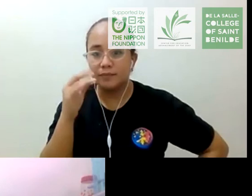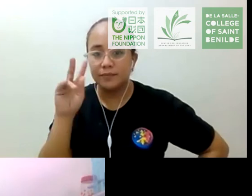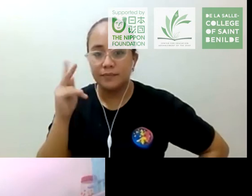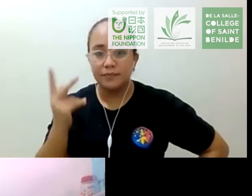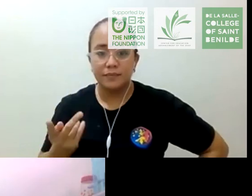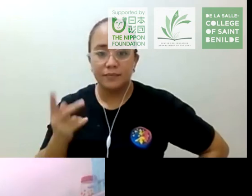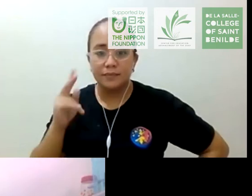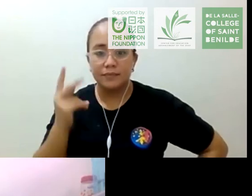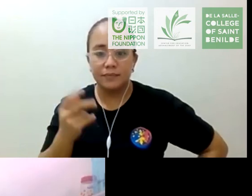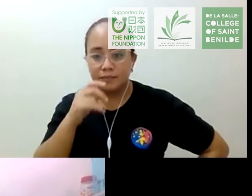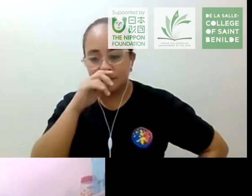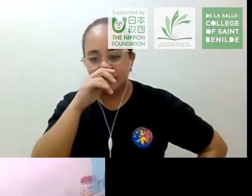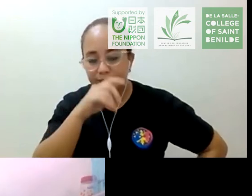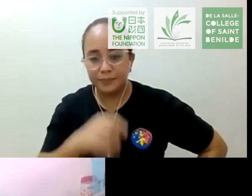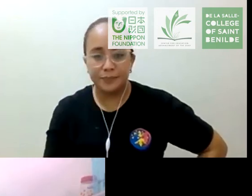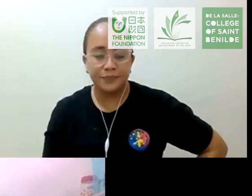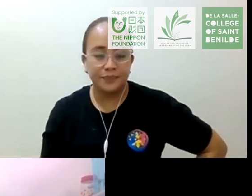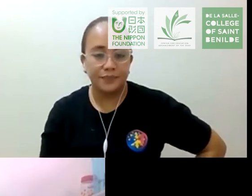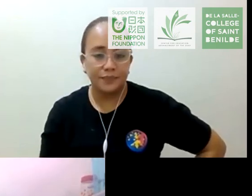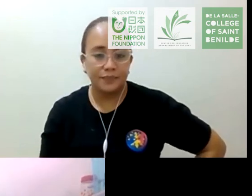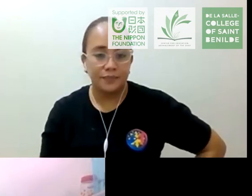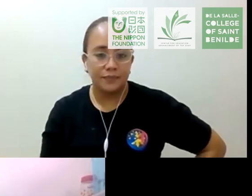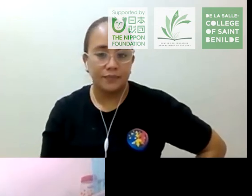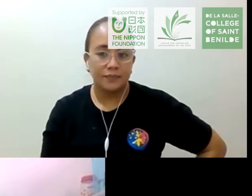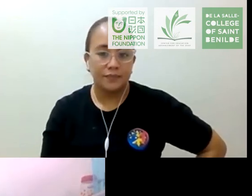just Nat from my group.